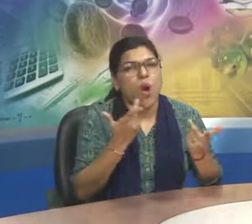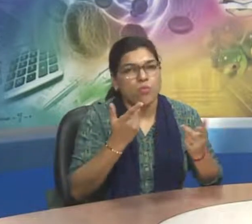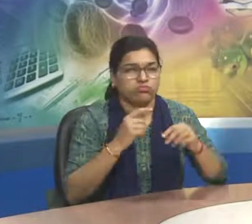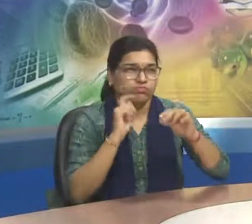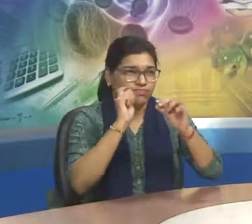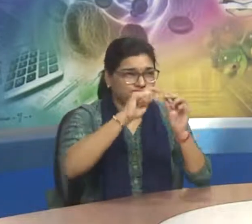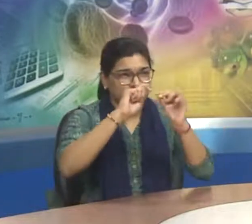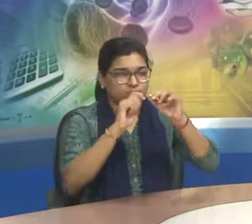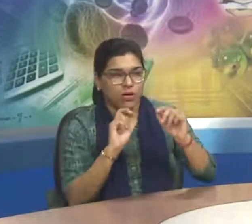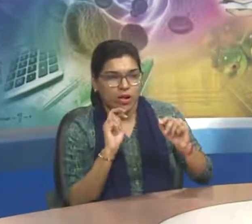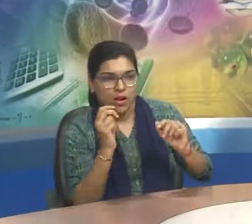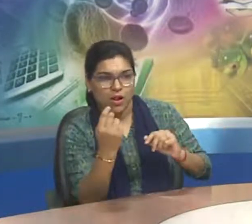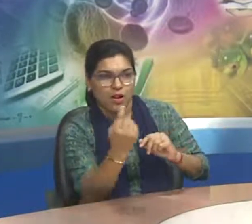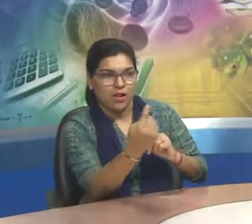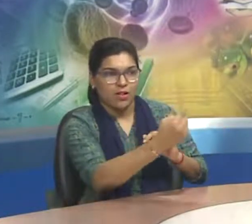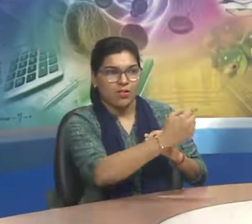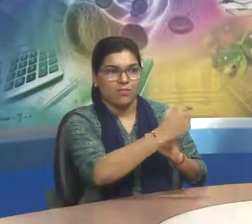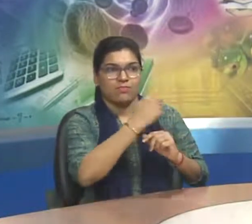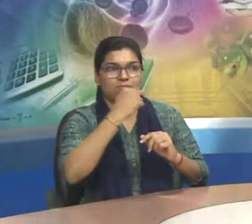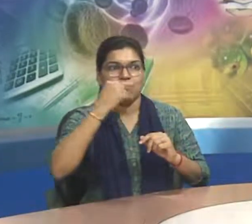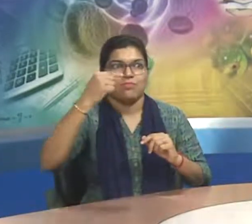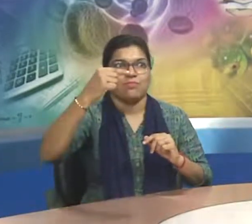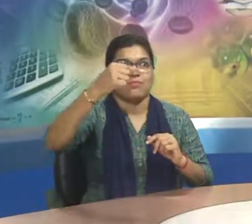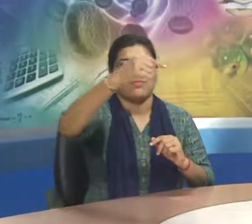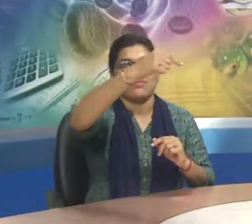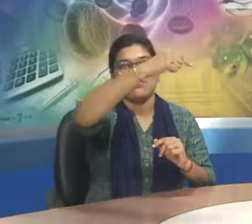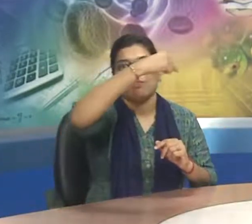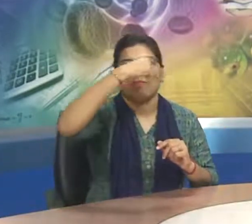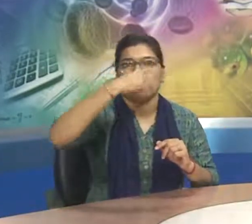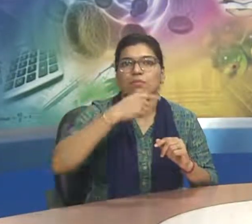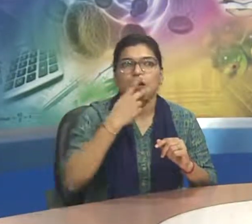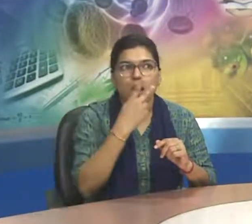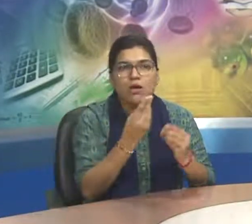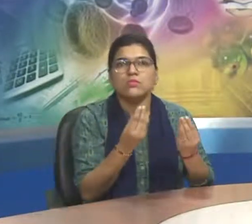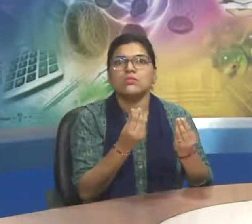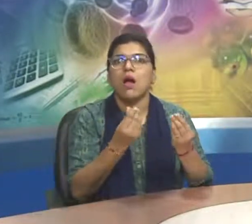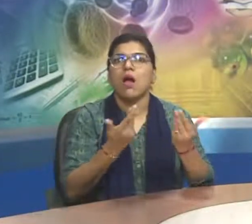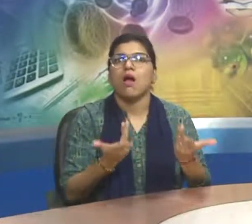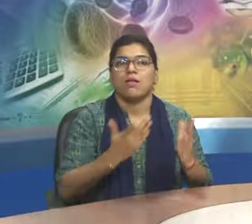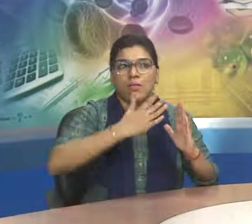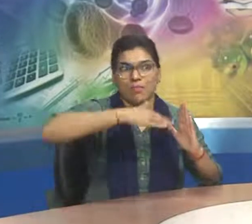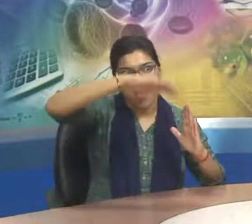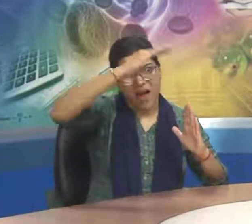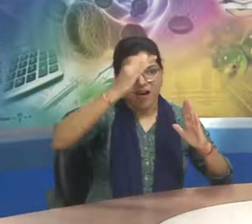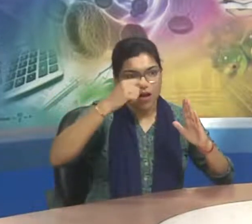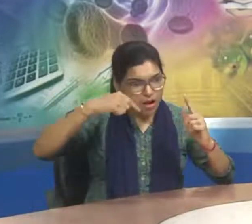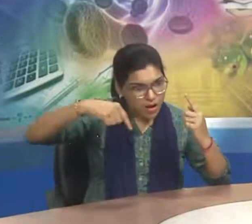mountains for different purposes like travel and transportations.